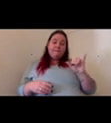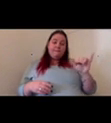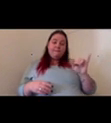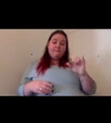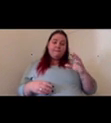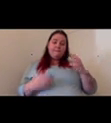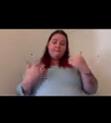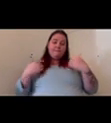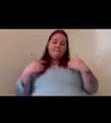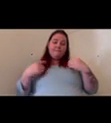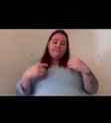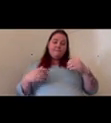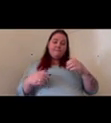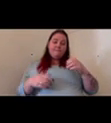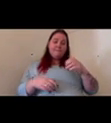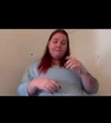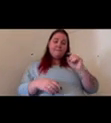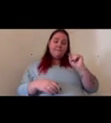accept and